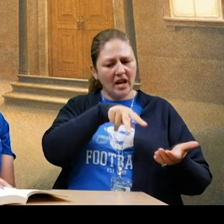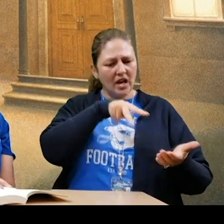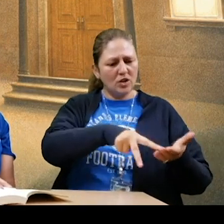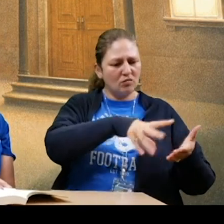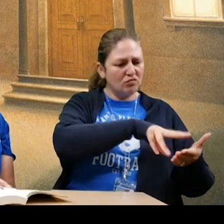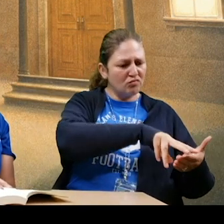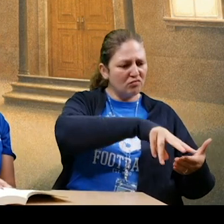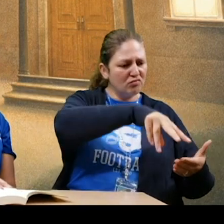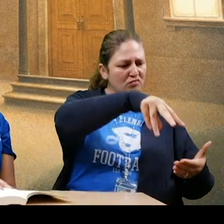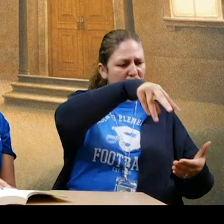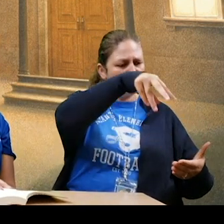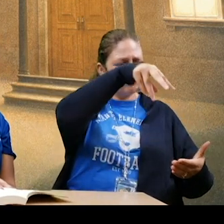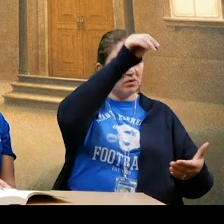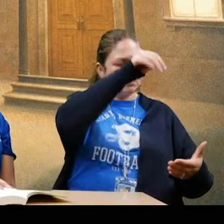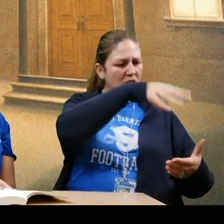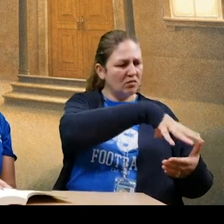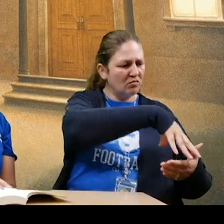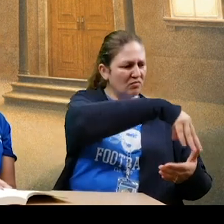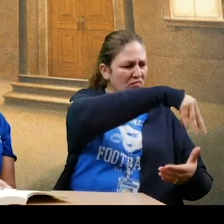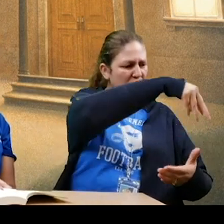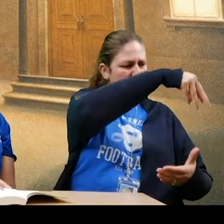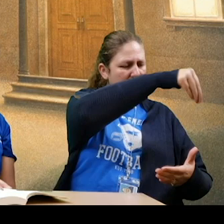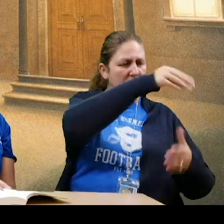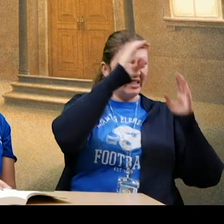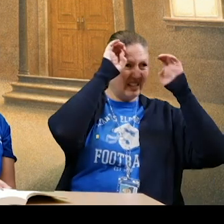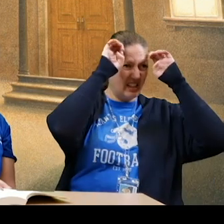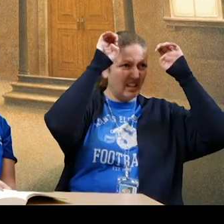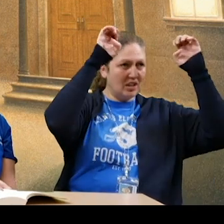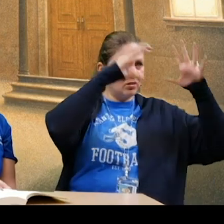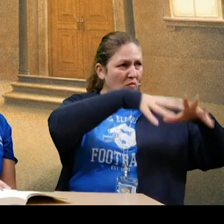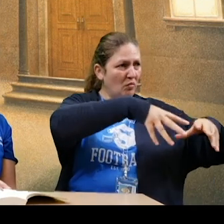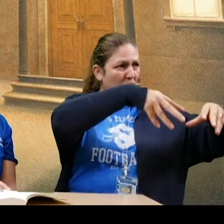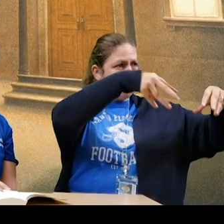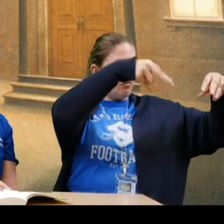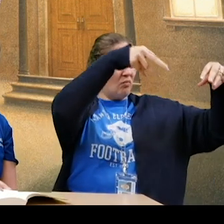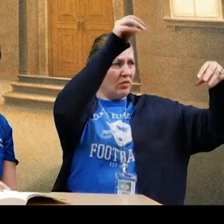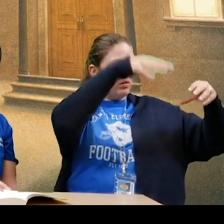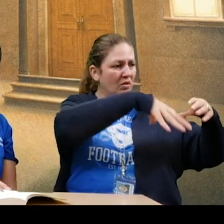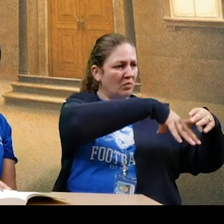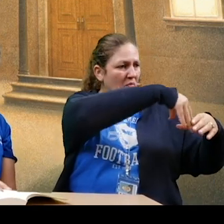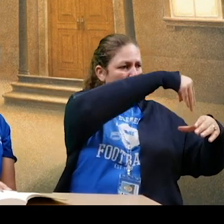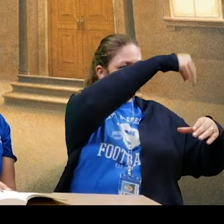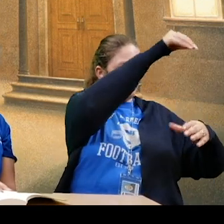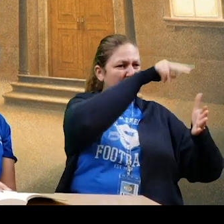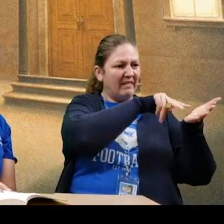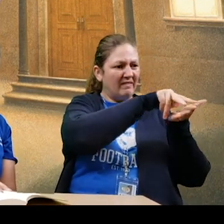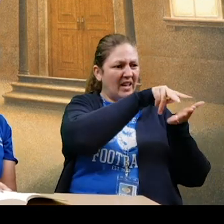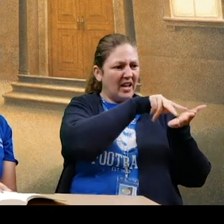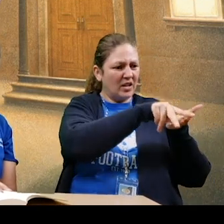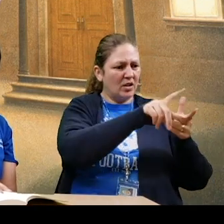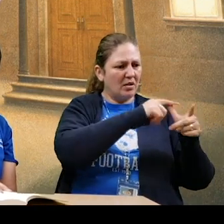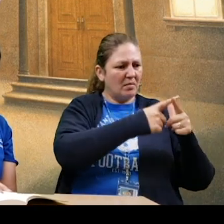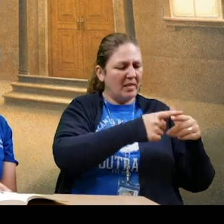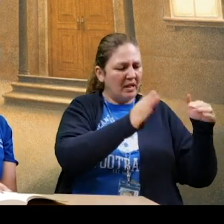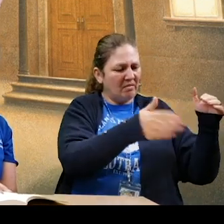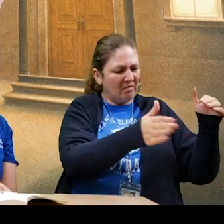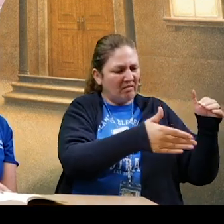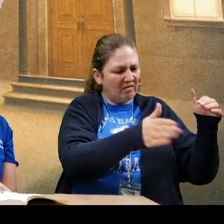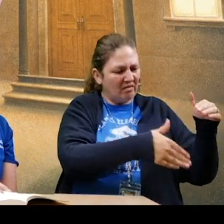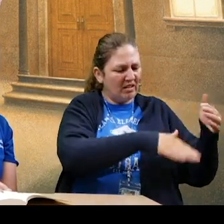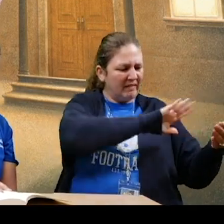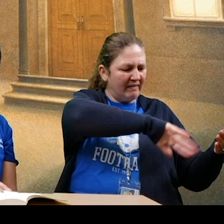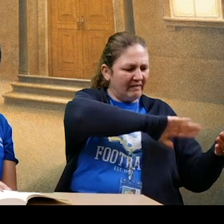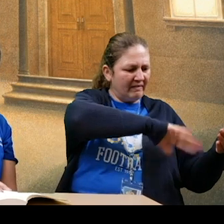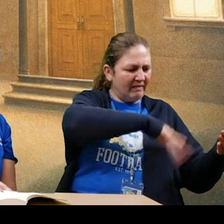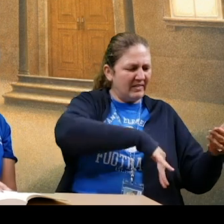Edward Tulane. She sucked each of his long ears up the vacuum cleaner hose. She pawed at his clothes and beat